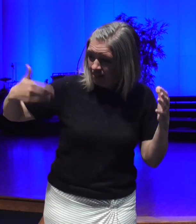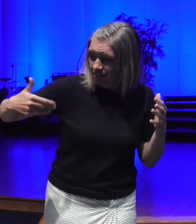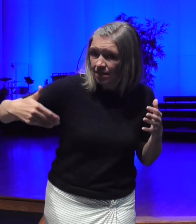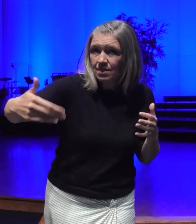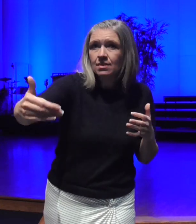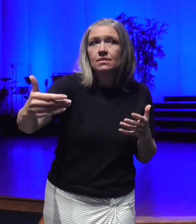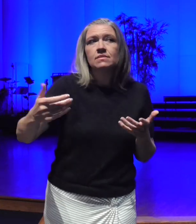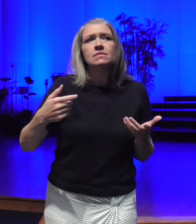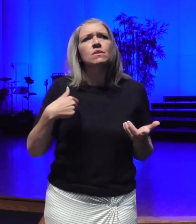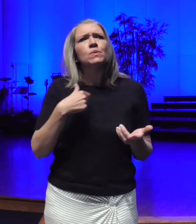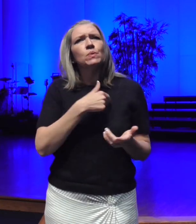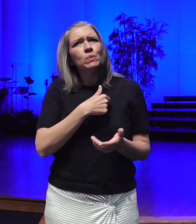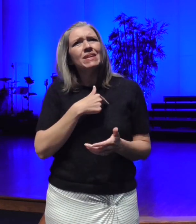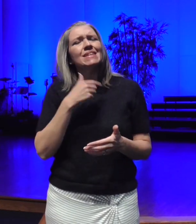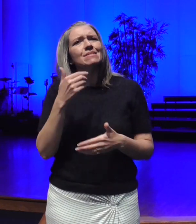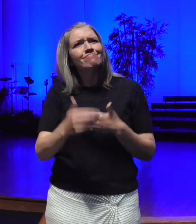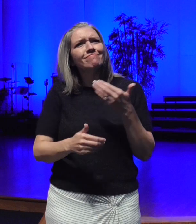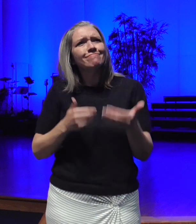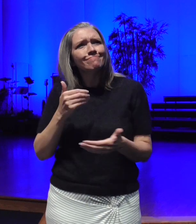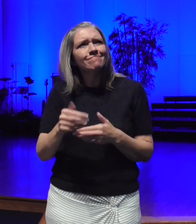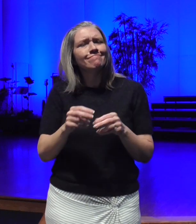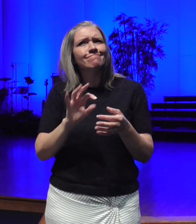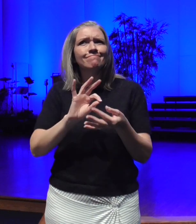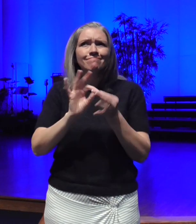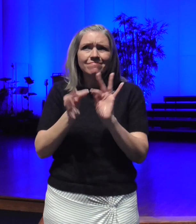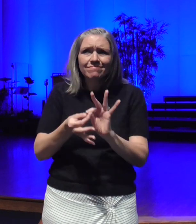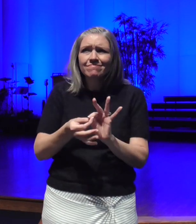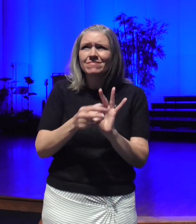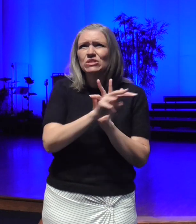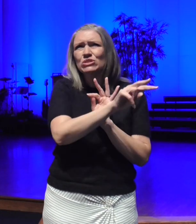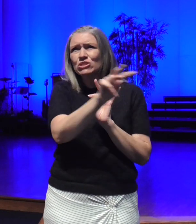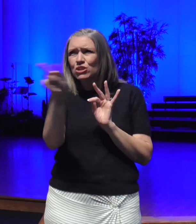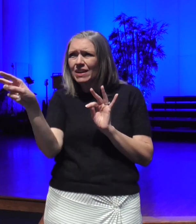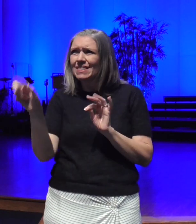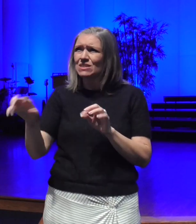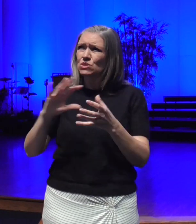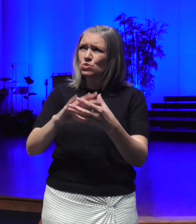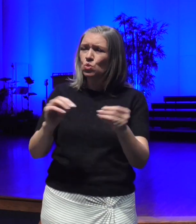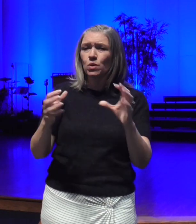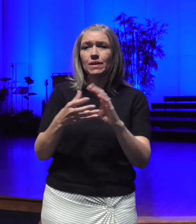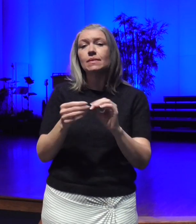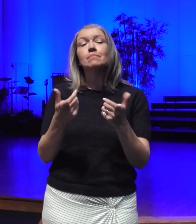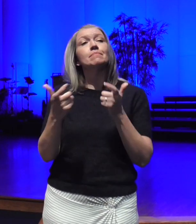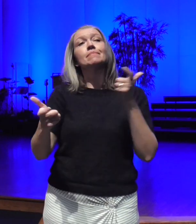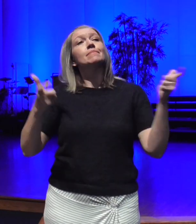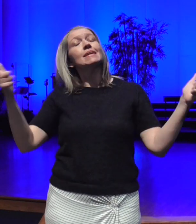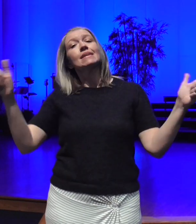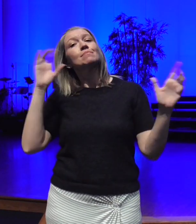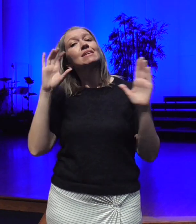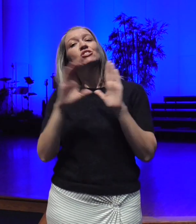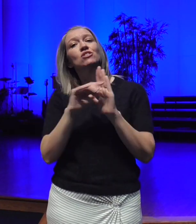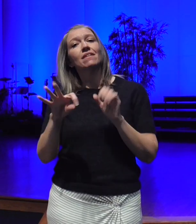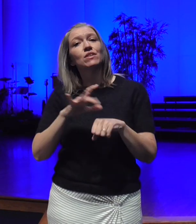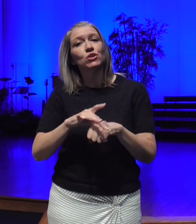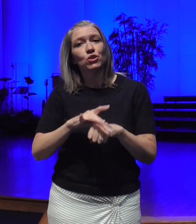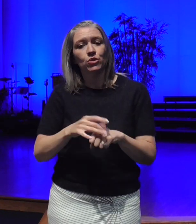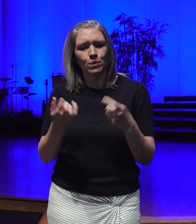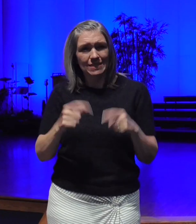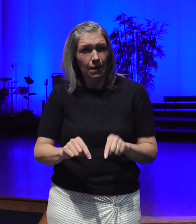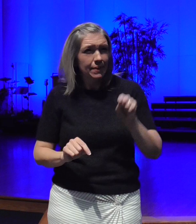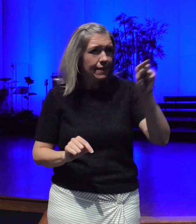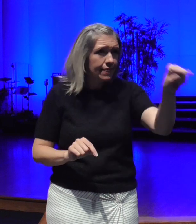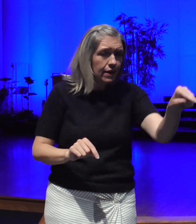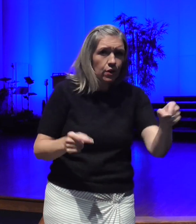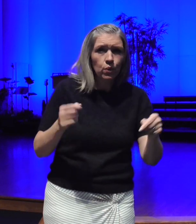And so we walk around with this story in the big picture of planet Earth, what's happening over there, or happening